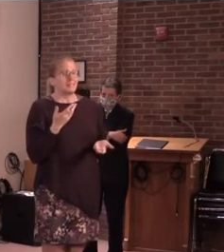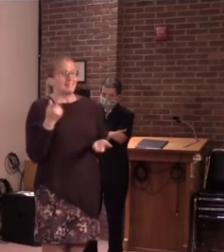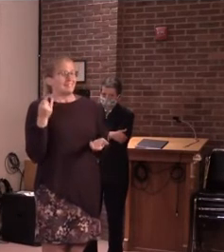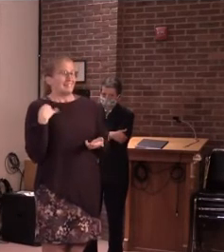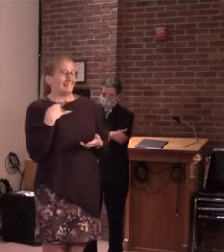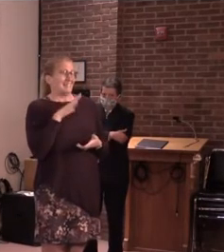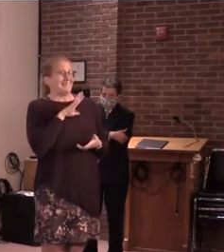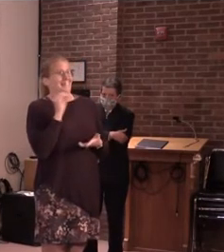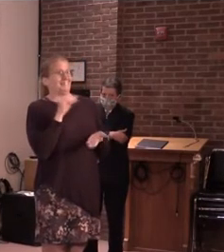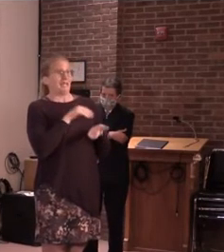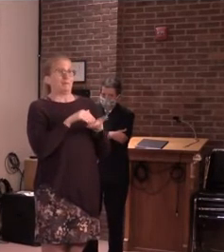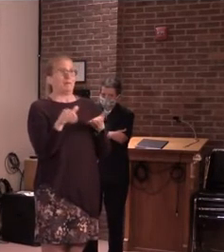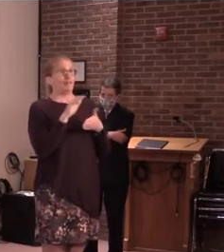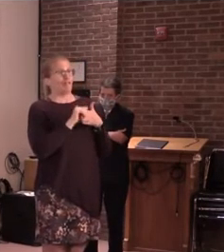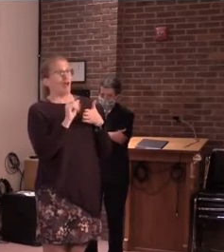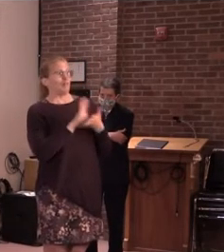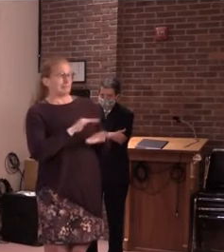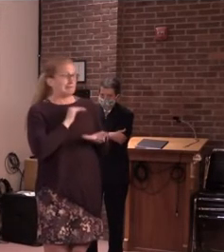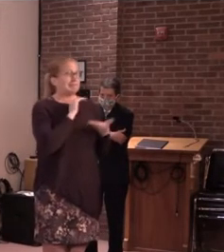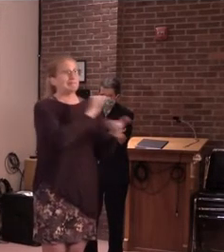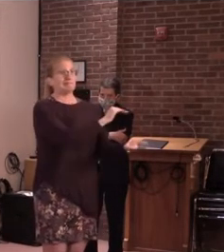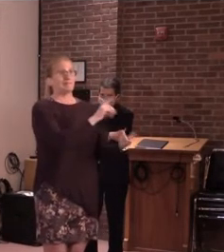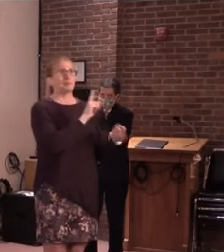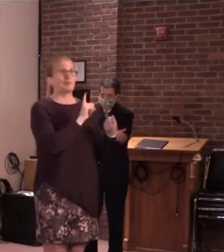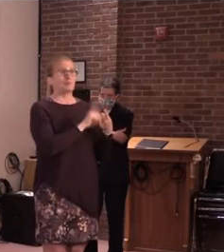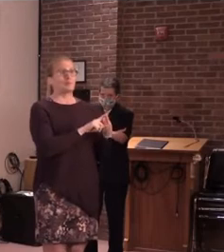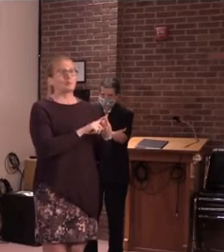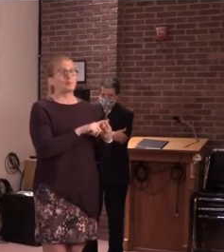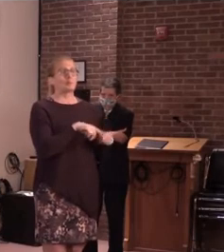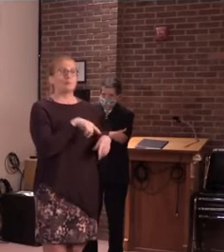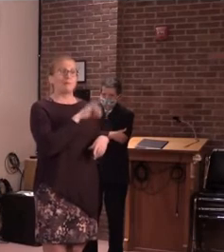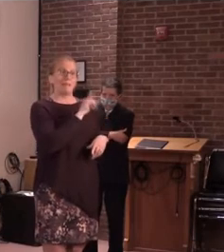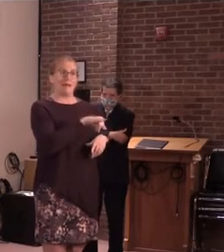at present is vital to the state,